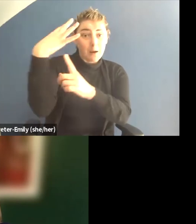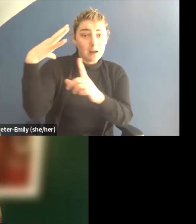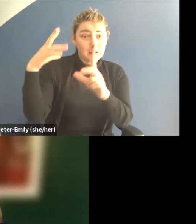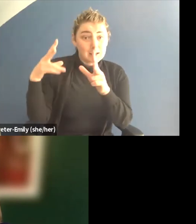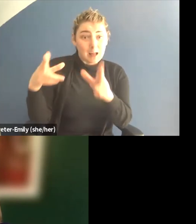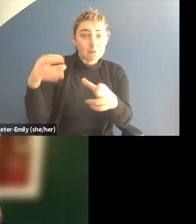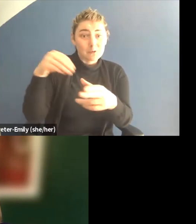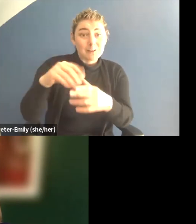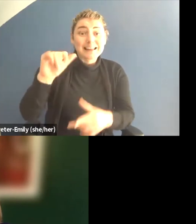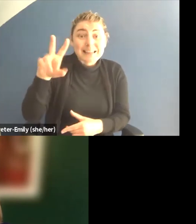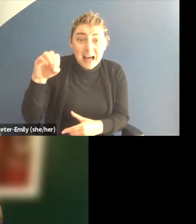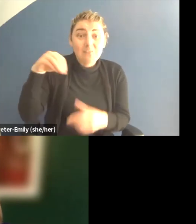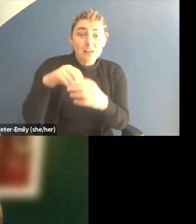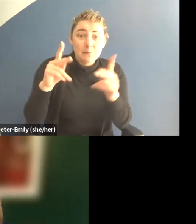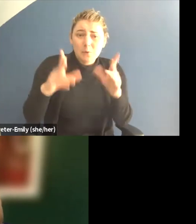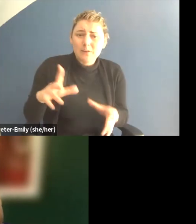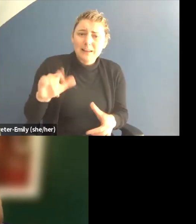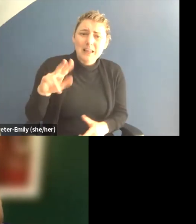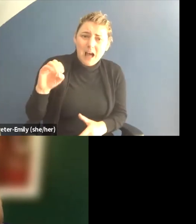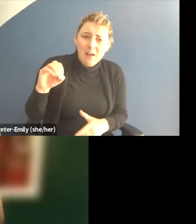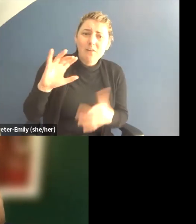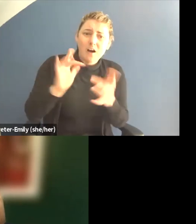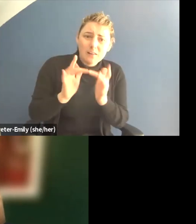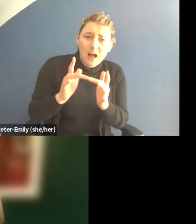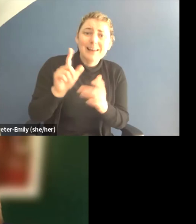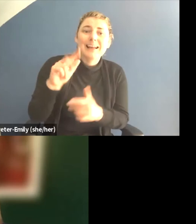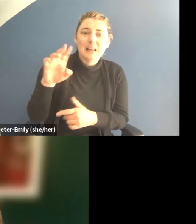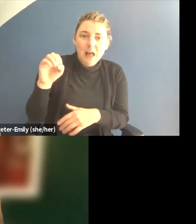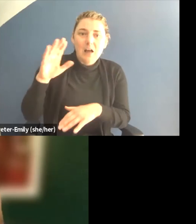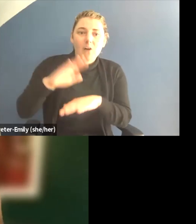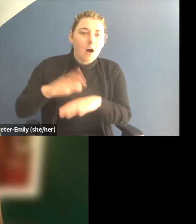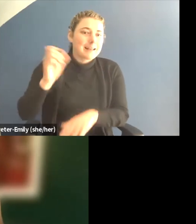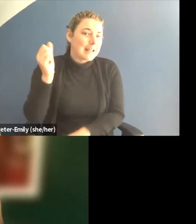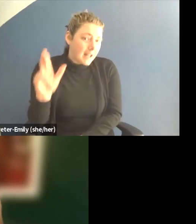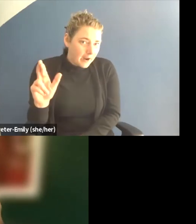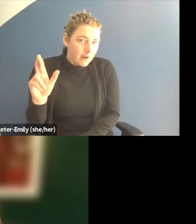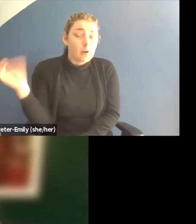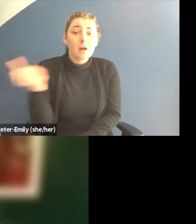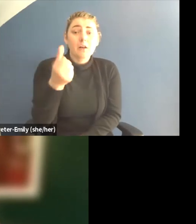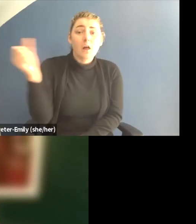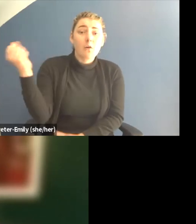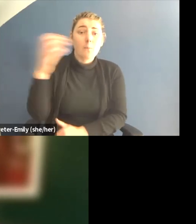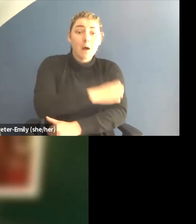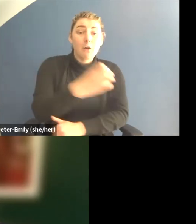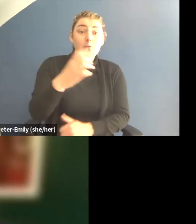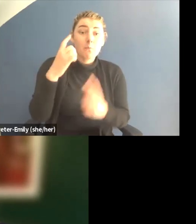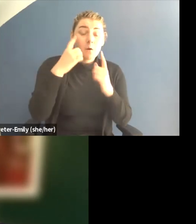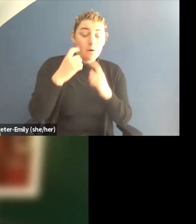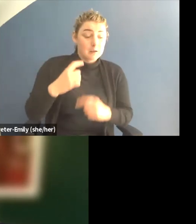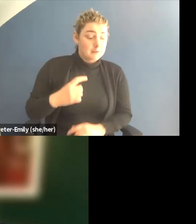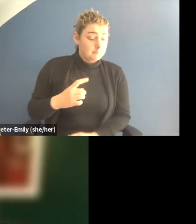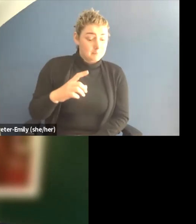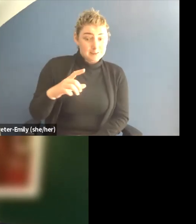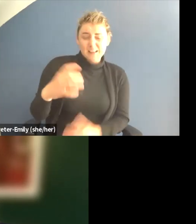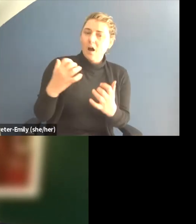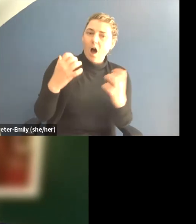person, live online, and live on air." In another powerful moment, a tear fell on the cheek of an